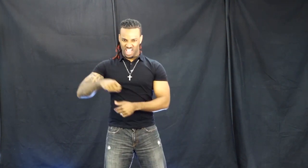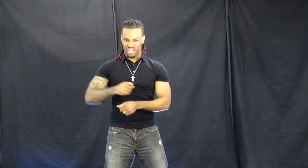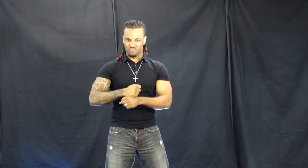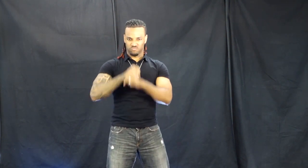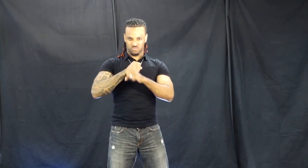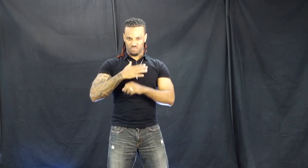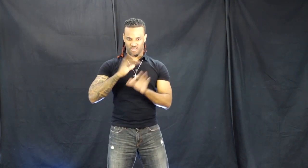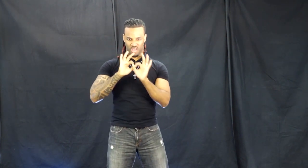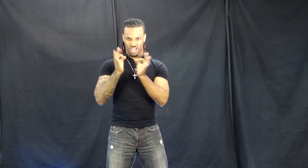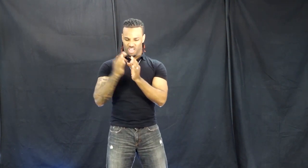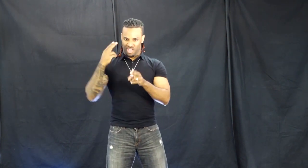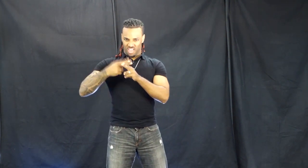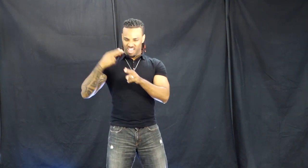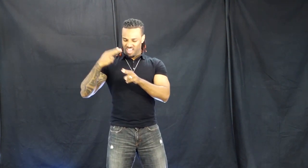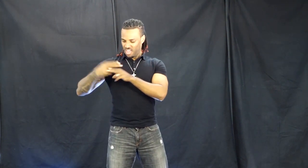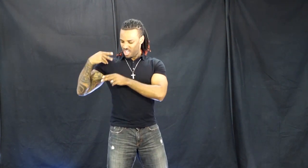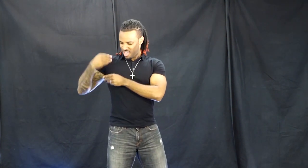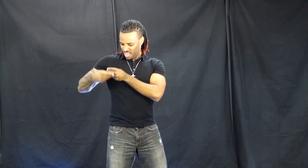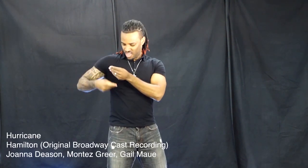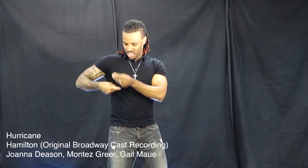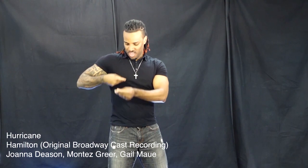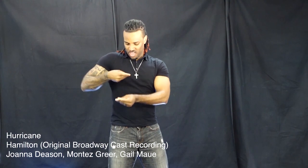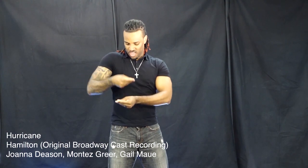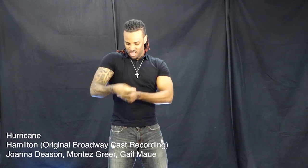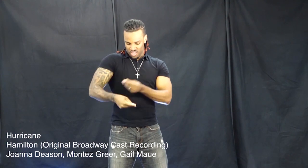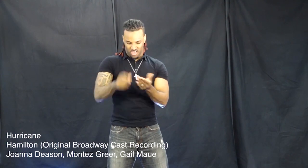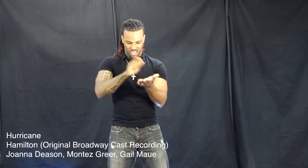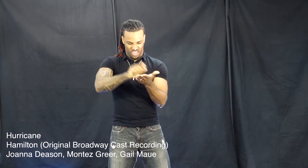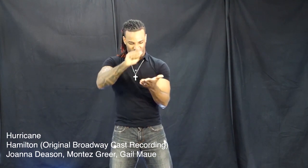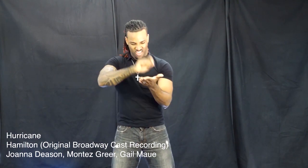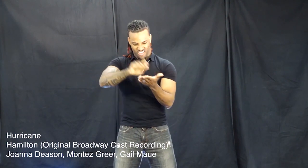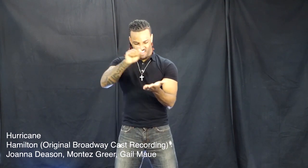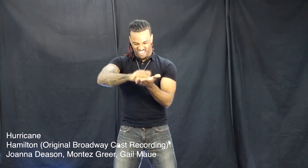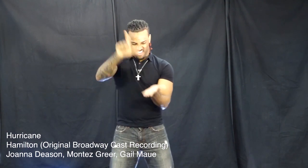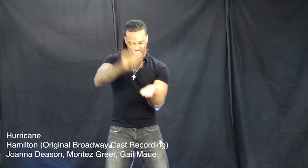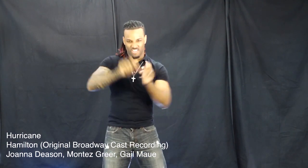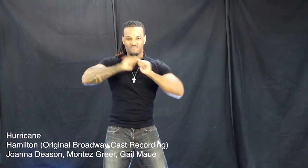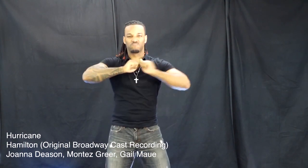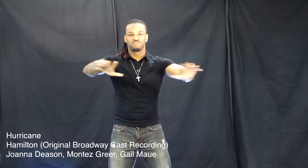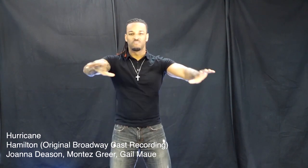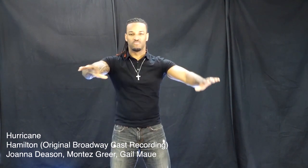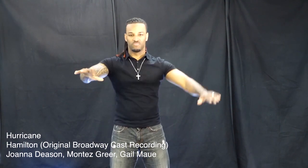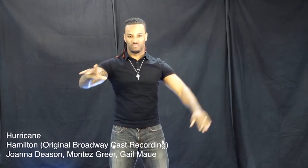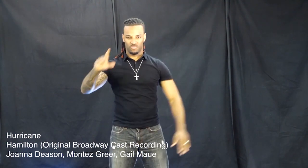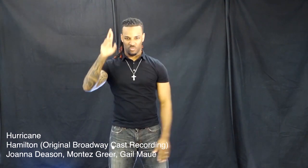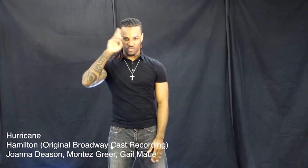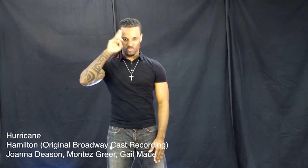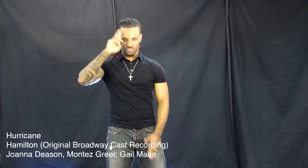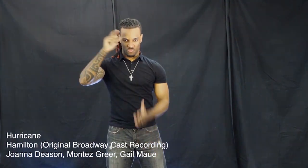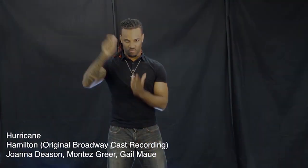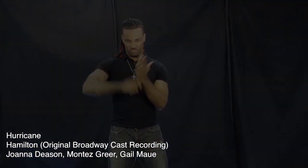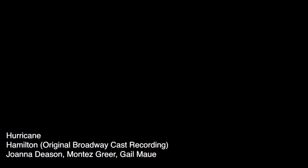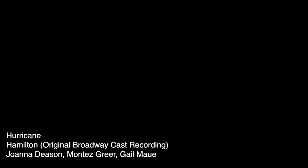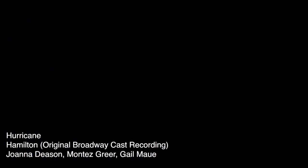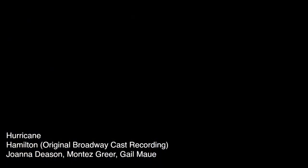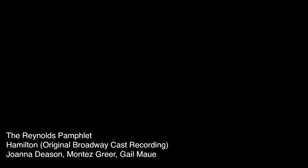way I can protect my legacy. Wait for it, wait for it, wait for it, wait. The Reynolds pamphlet.